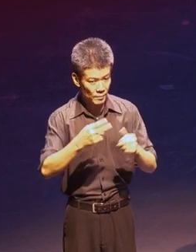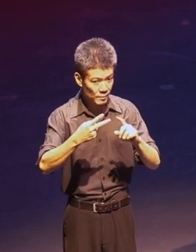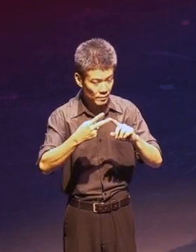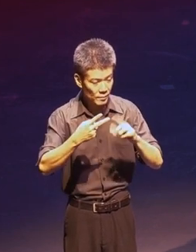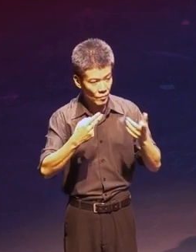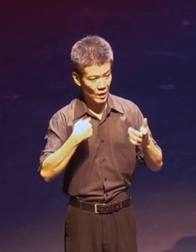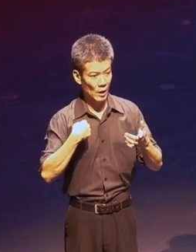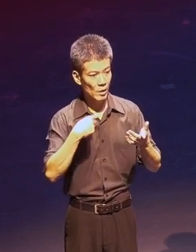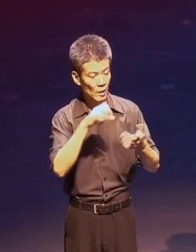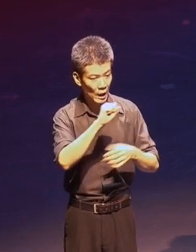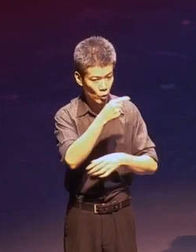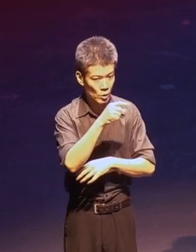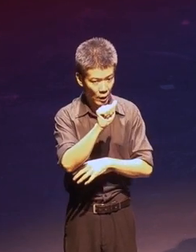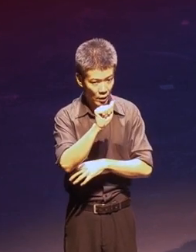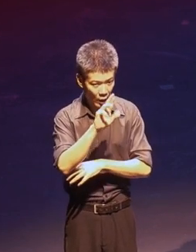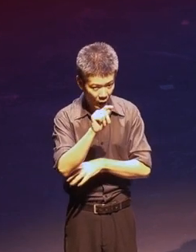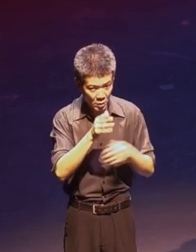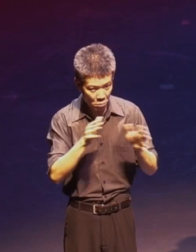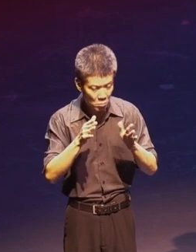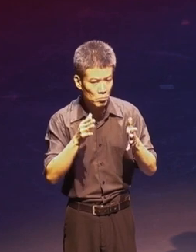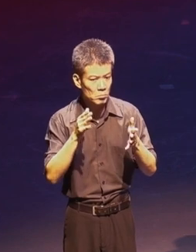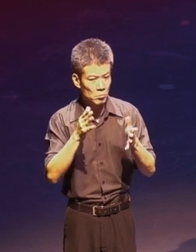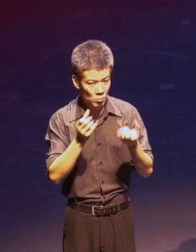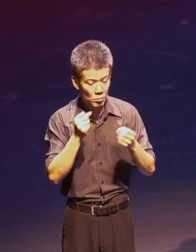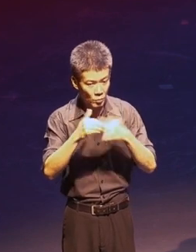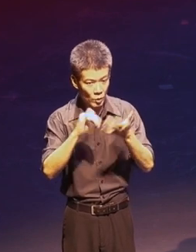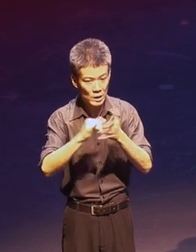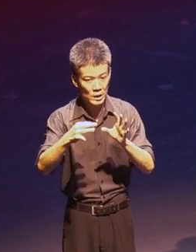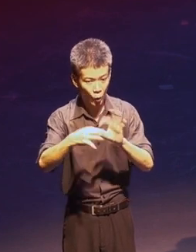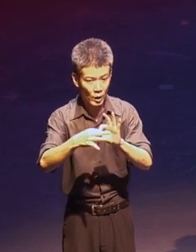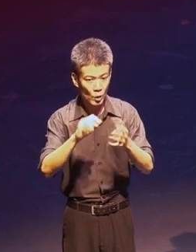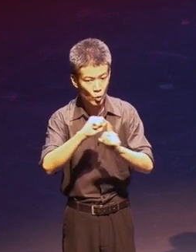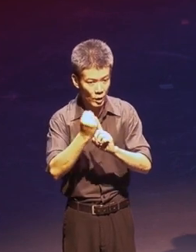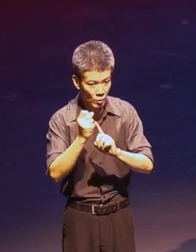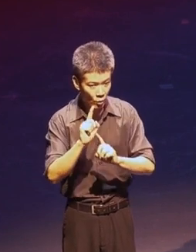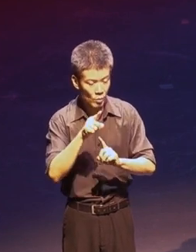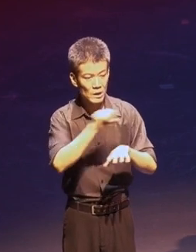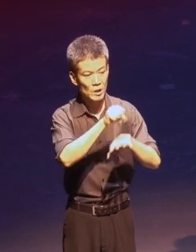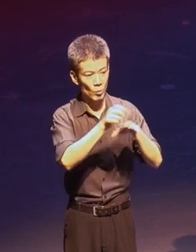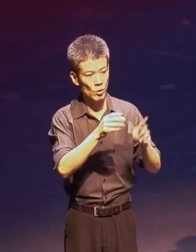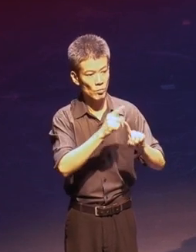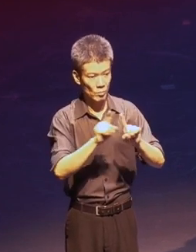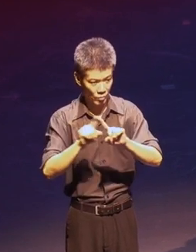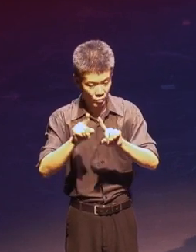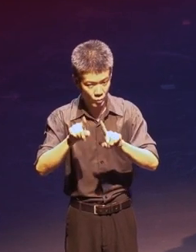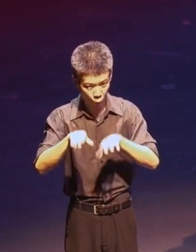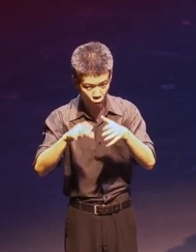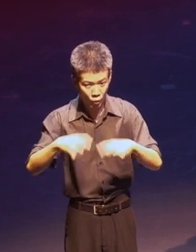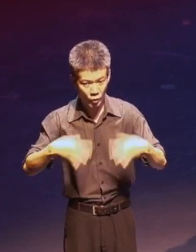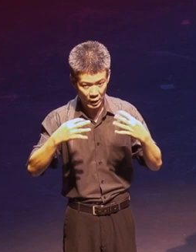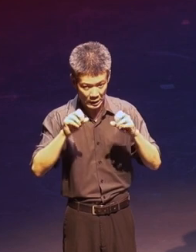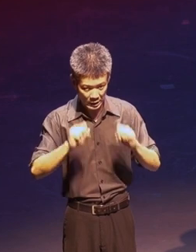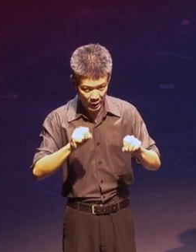Second, our SG Arts plan seeks to build a connected society, one where Singaporeans from all walks of life